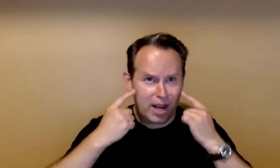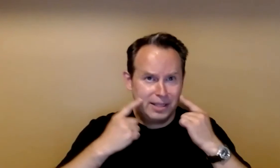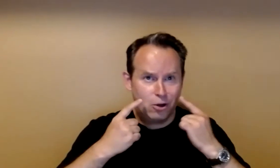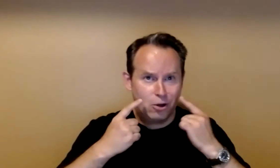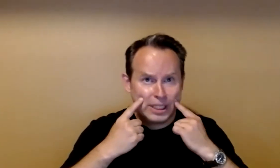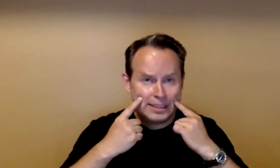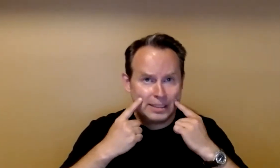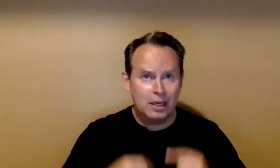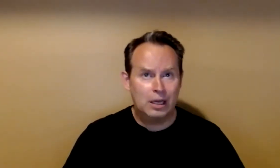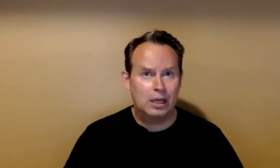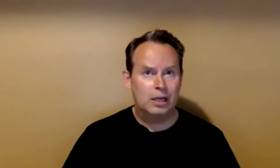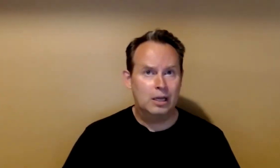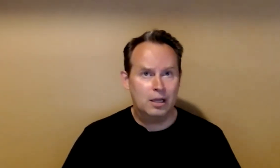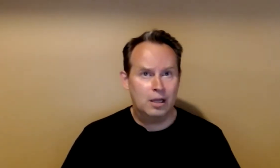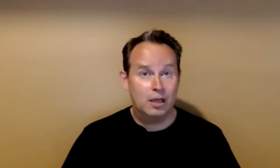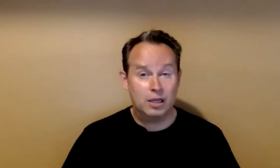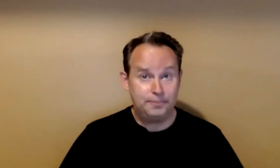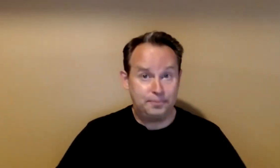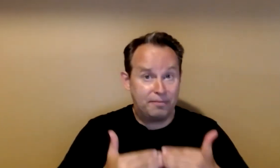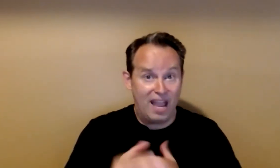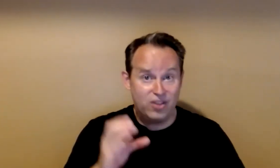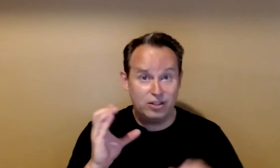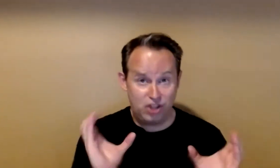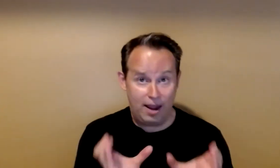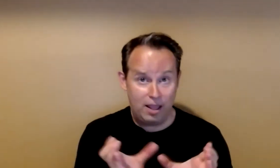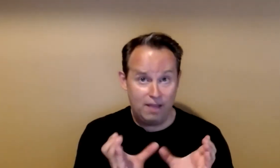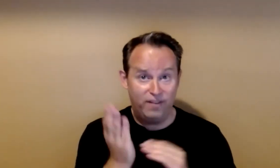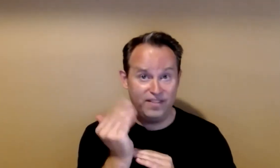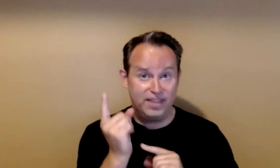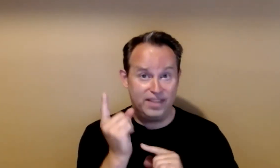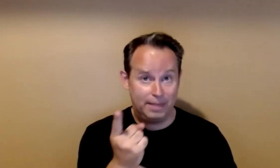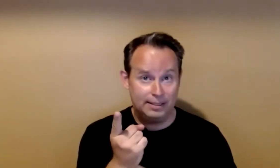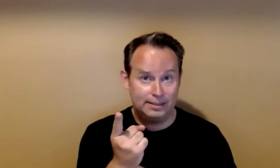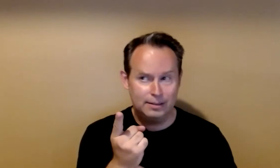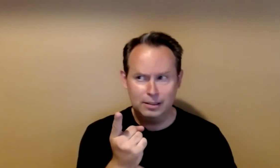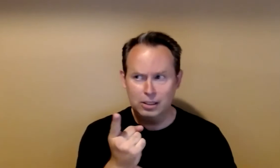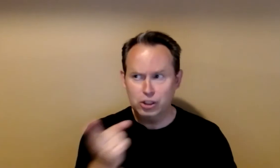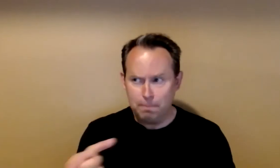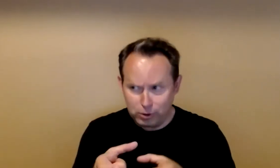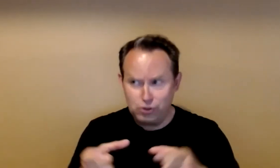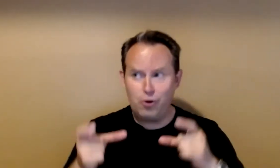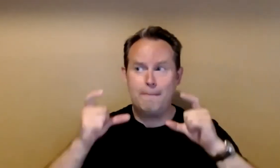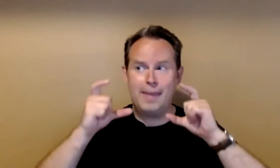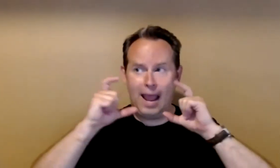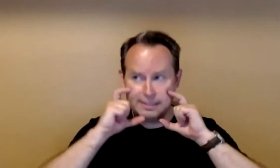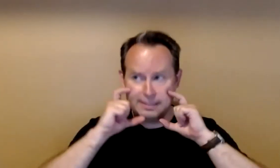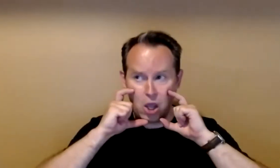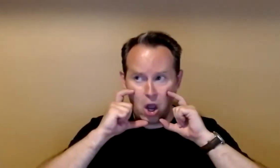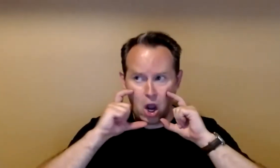I noticed the freckles on her cheeks. After chatting for 15 minutes, she put her mask